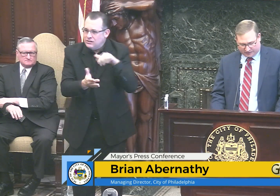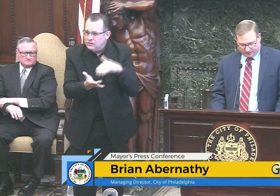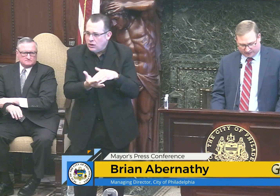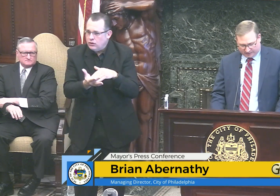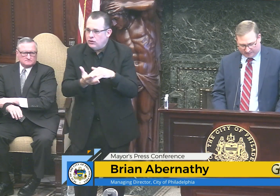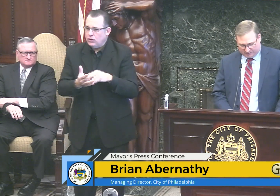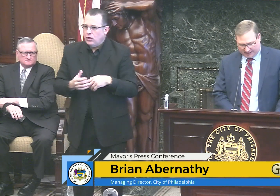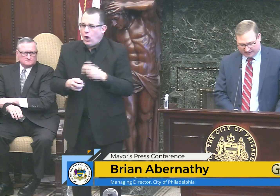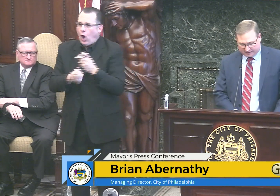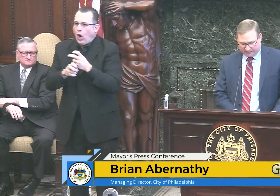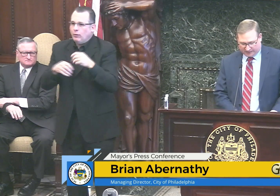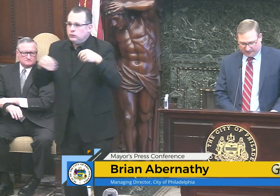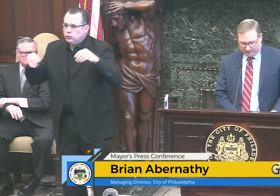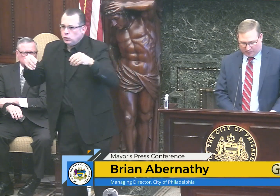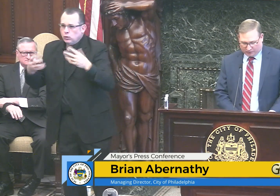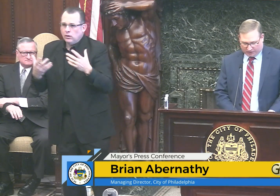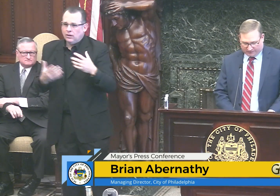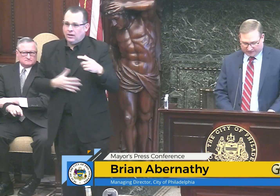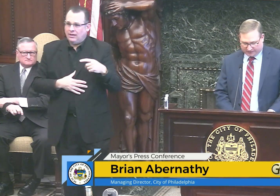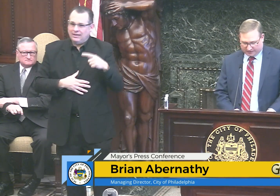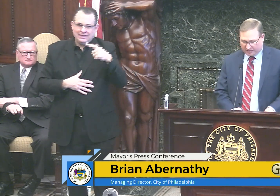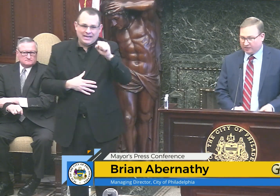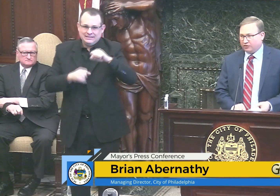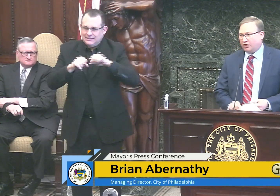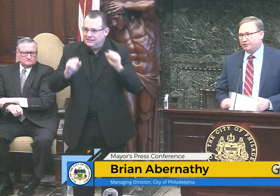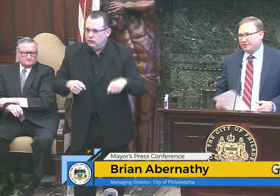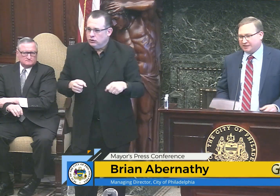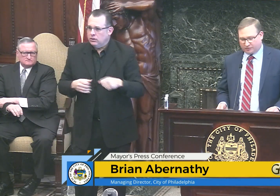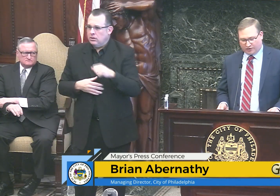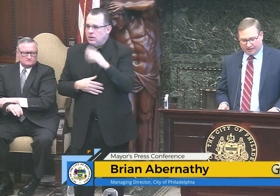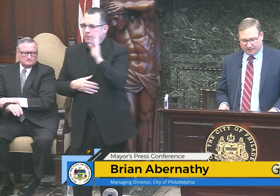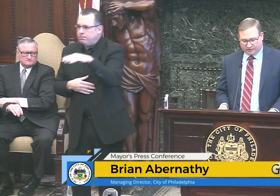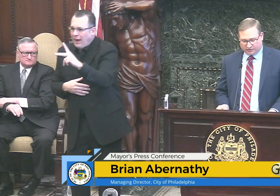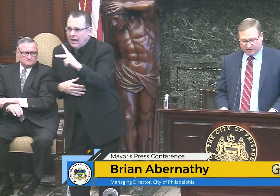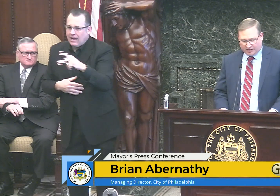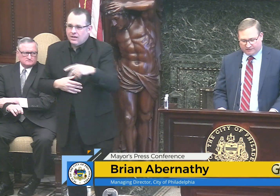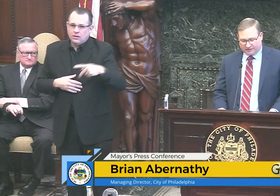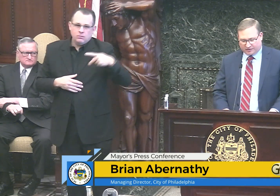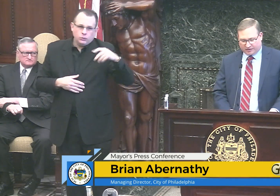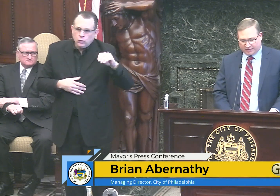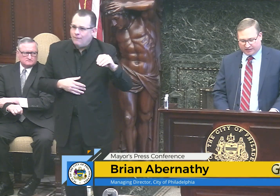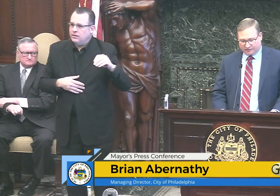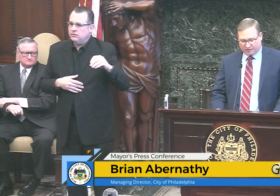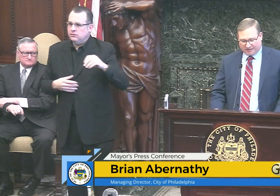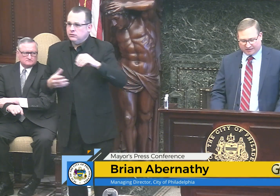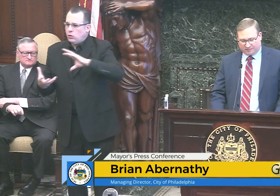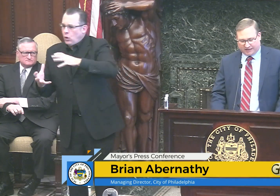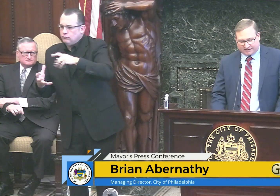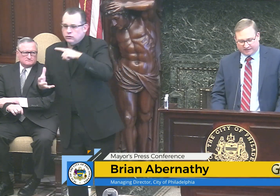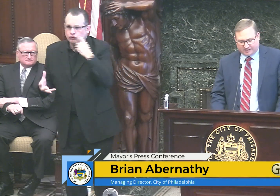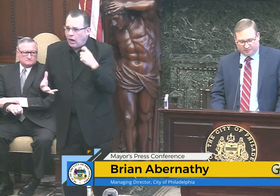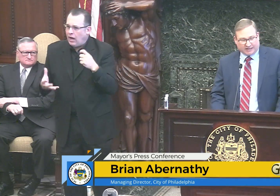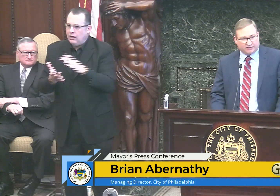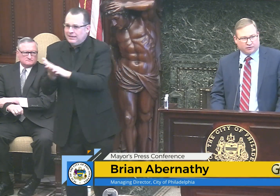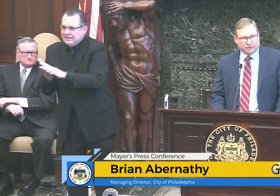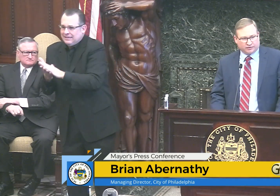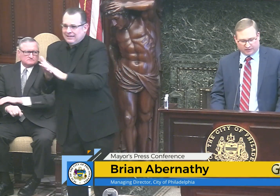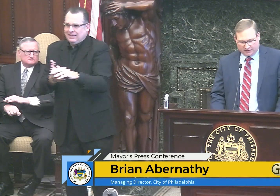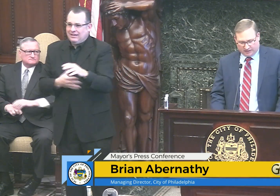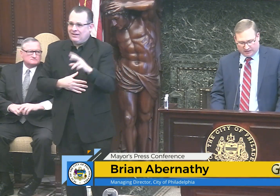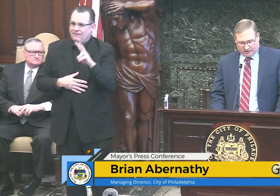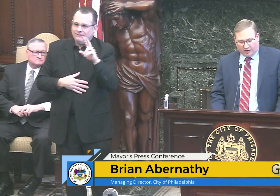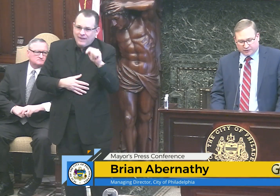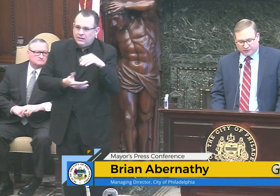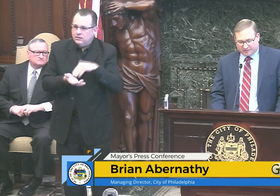gas stations, banks, post offices, laundromats and dry cleaners, veterinary clinics for domestic pets, and pet